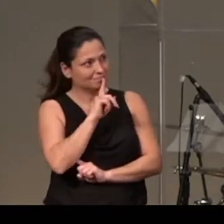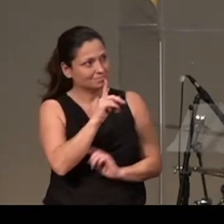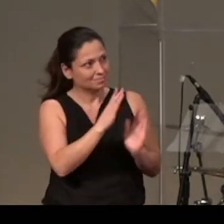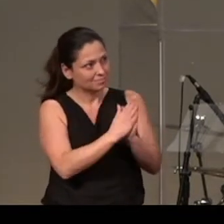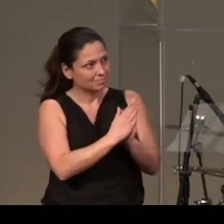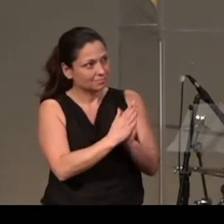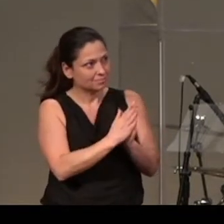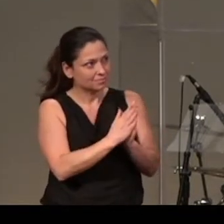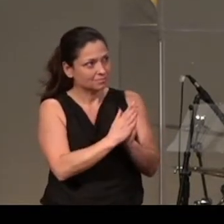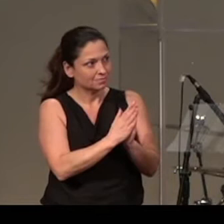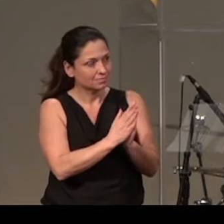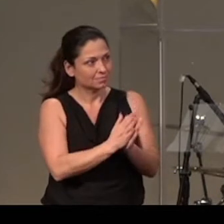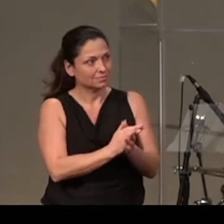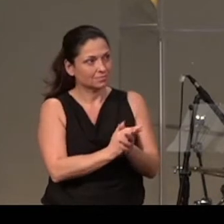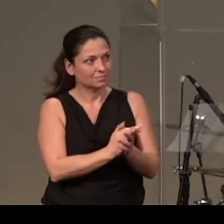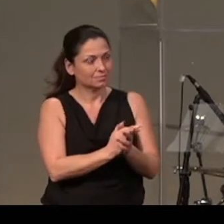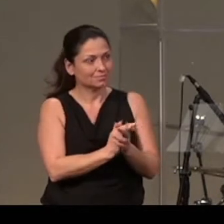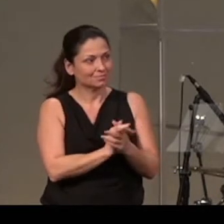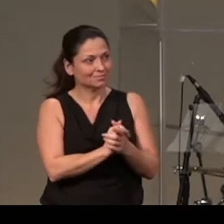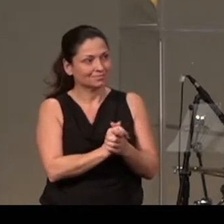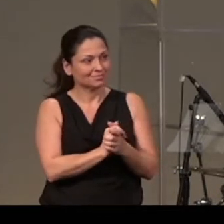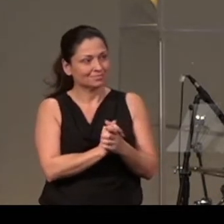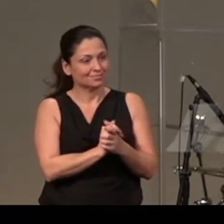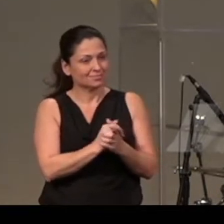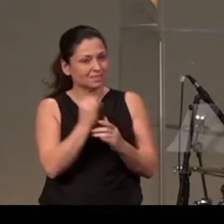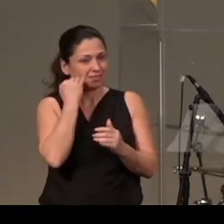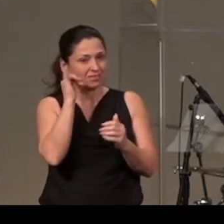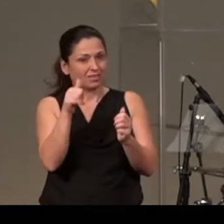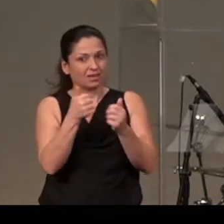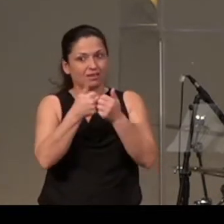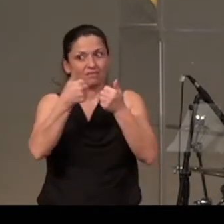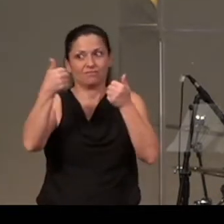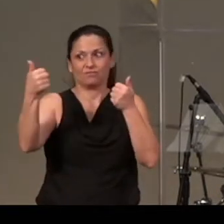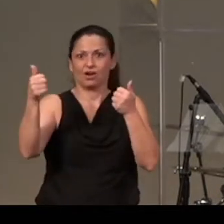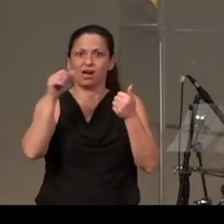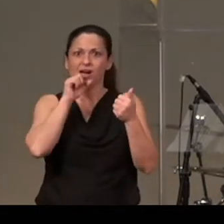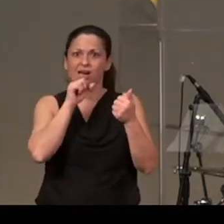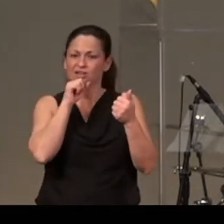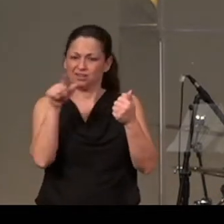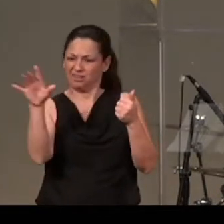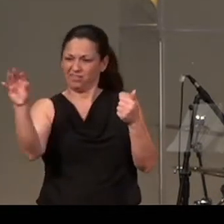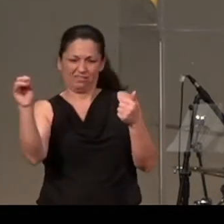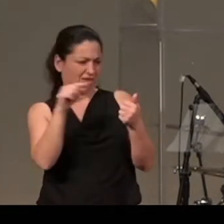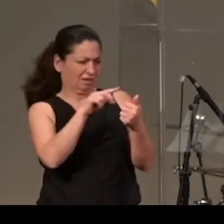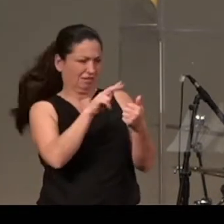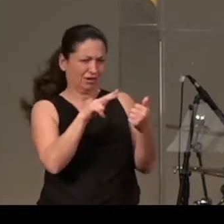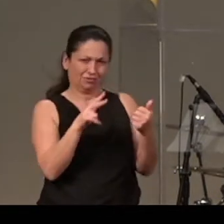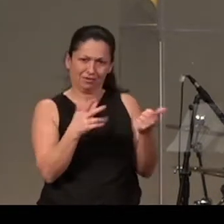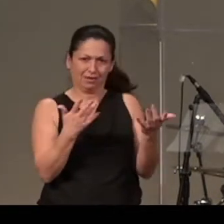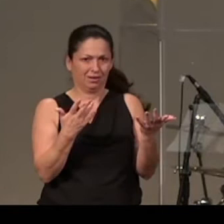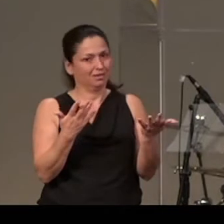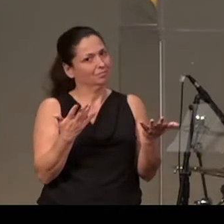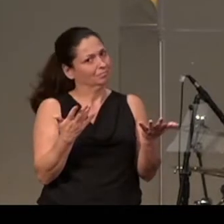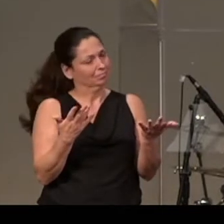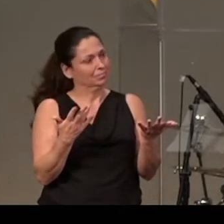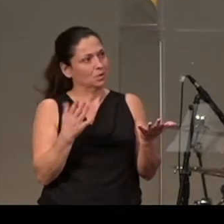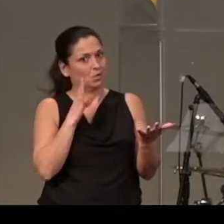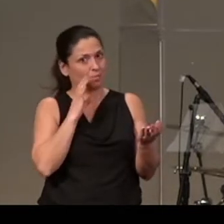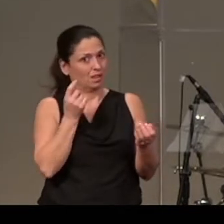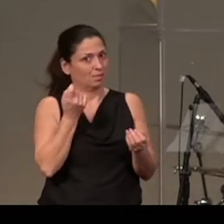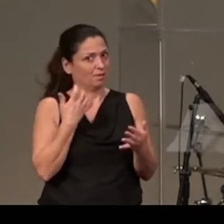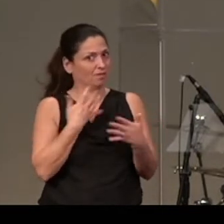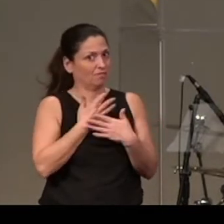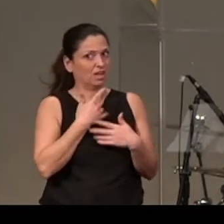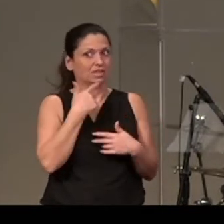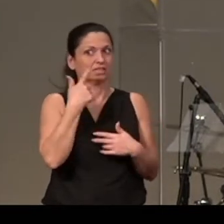If you're going to be that far off on someone's age, I hope you're guessing the age of a guy and not a girl, huh? I mean, it'd be pretty frightening to tell a